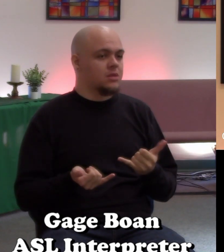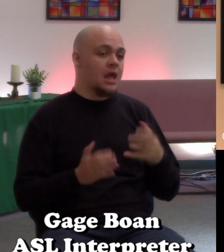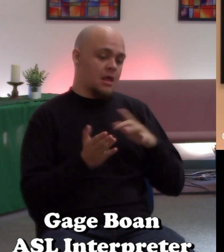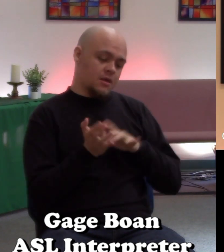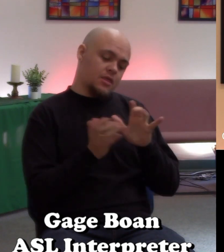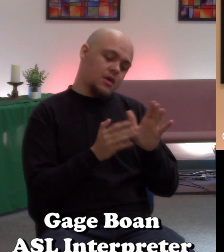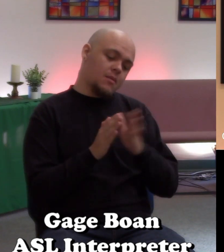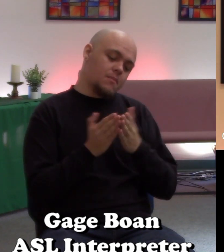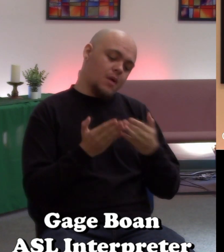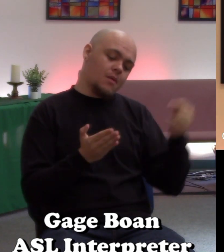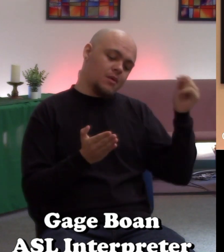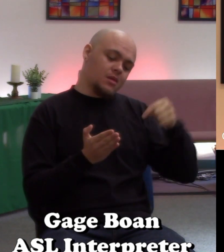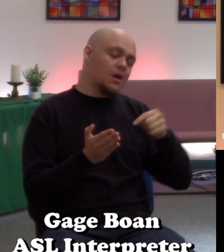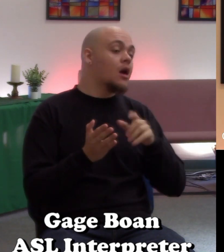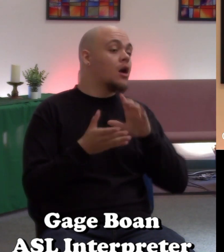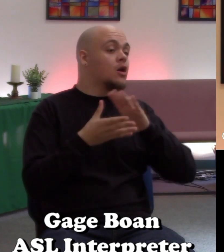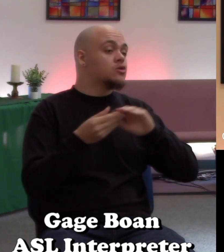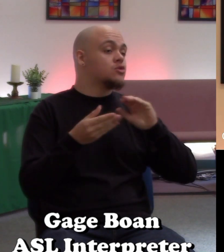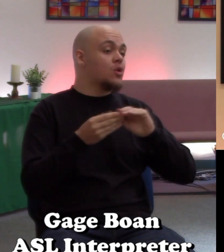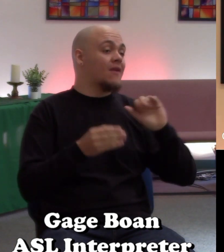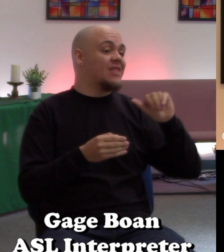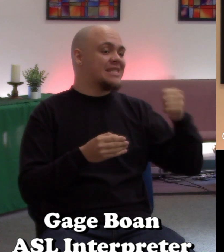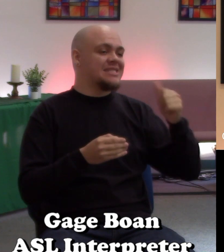is a parable of the 10 virgins.